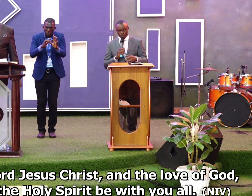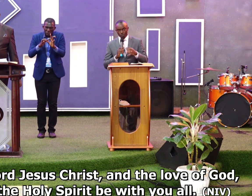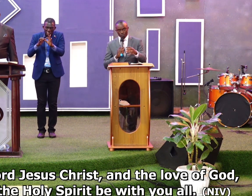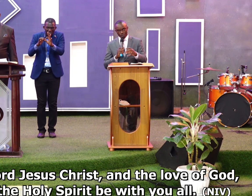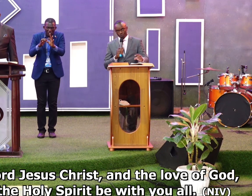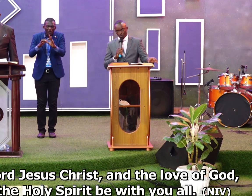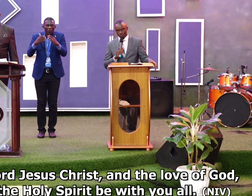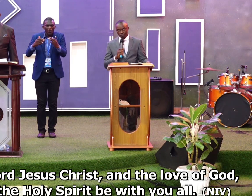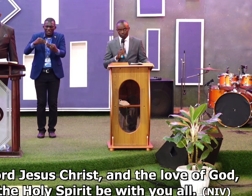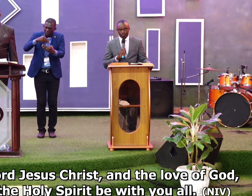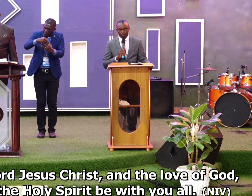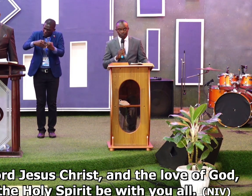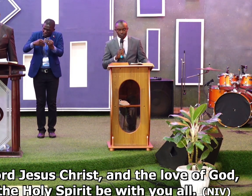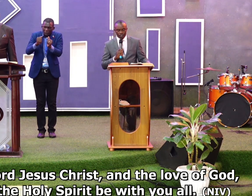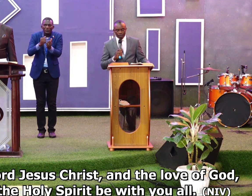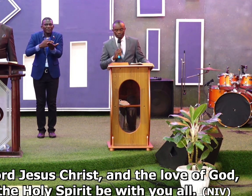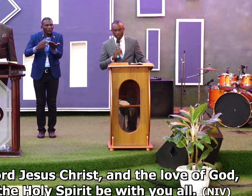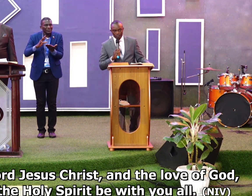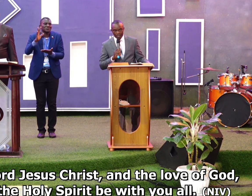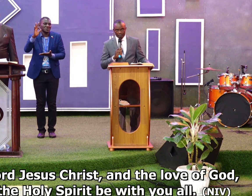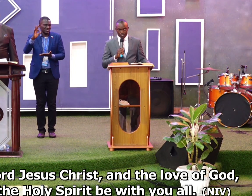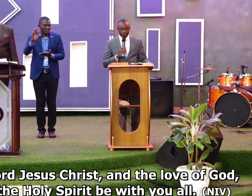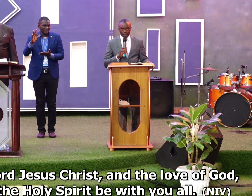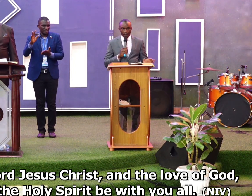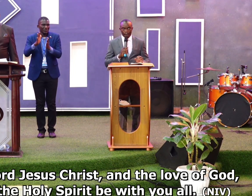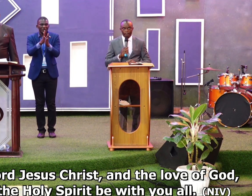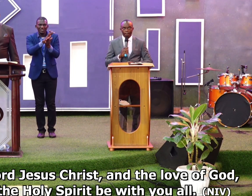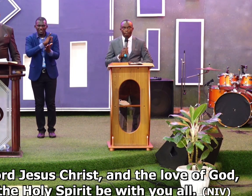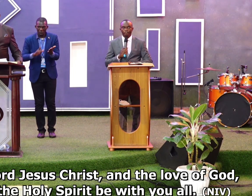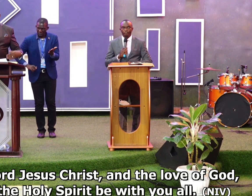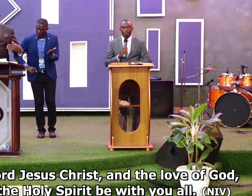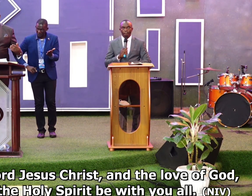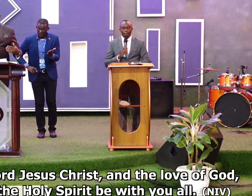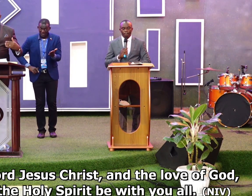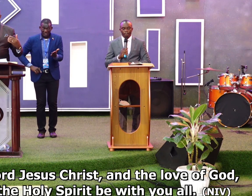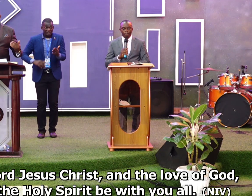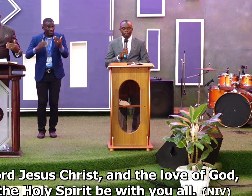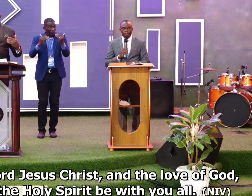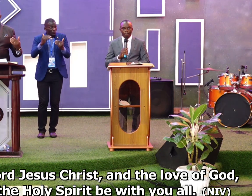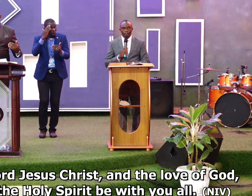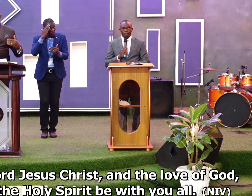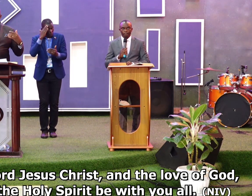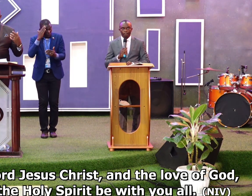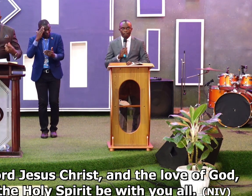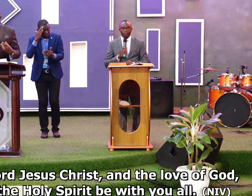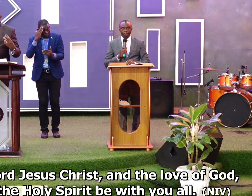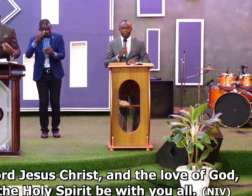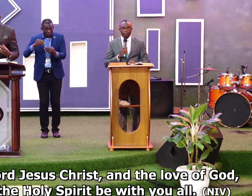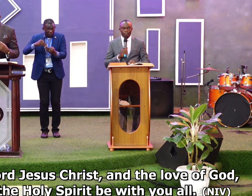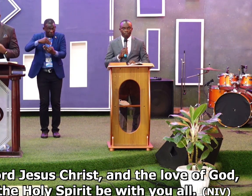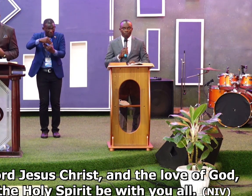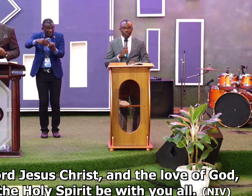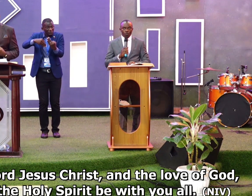okusse kimu n'Omwoyo Omutukuvu. Praise the Lord. Mukama yebazibwe. You know, communion actually implies